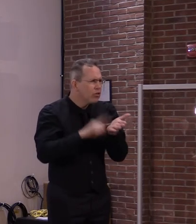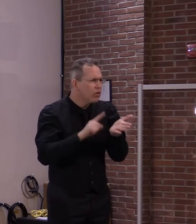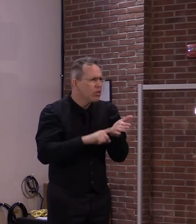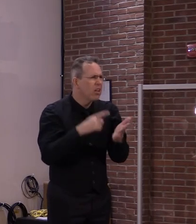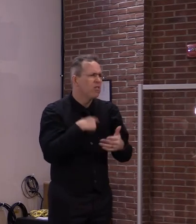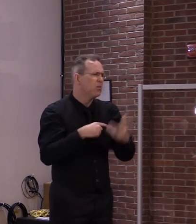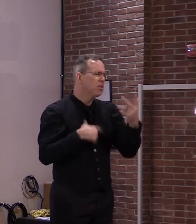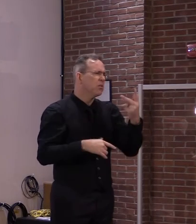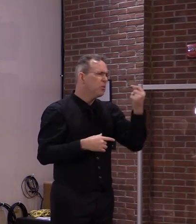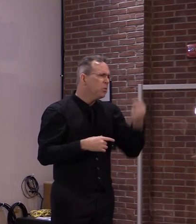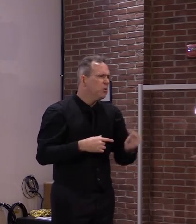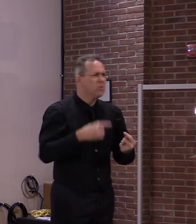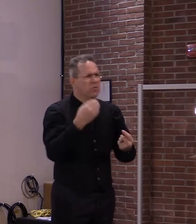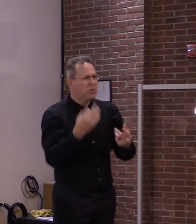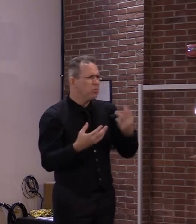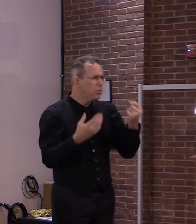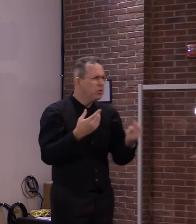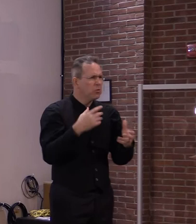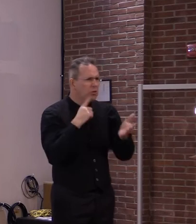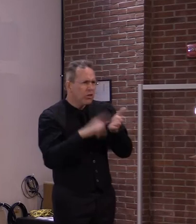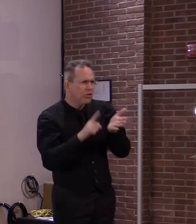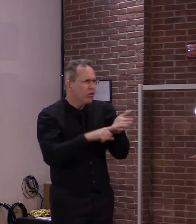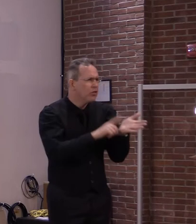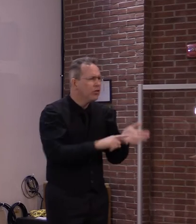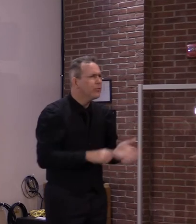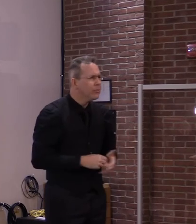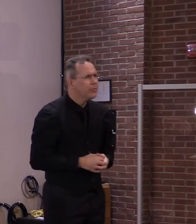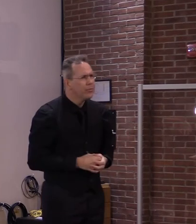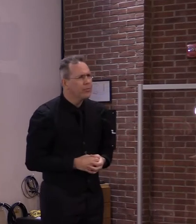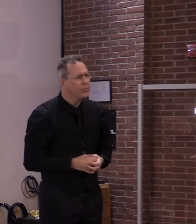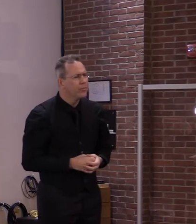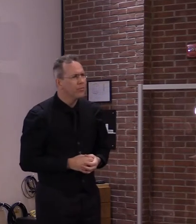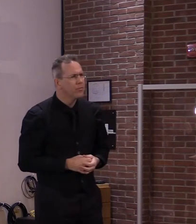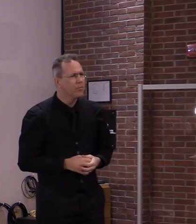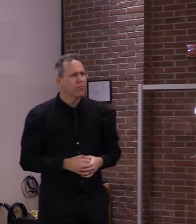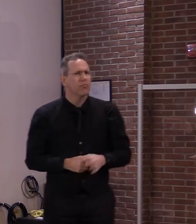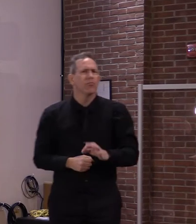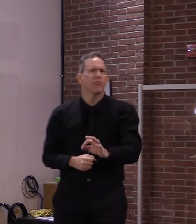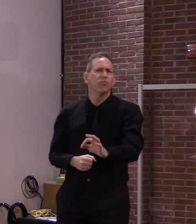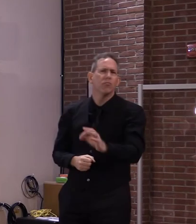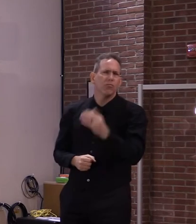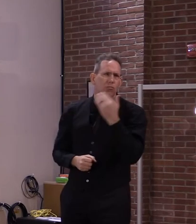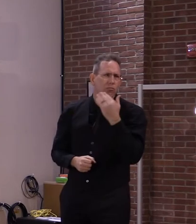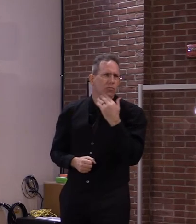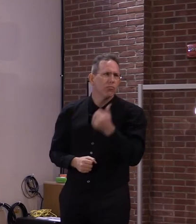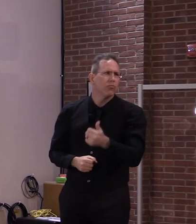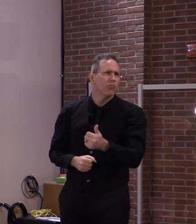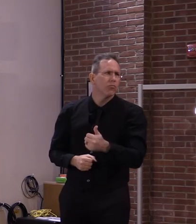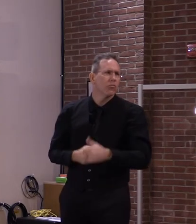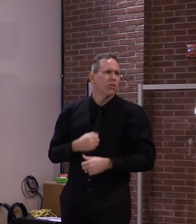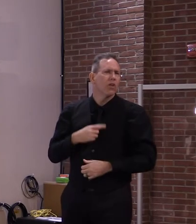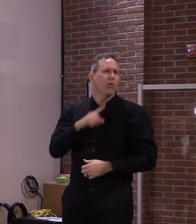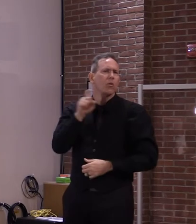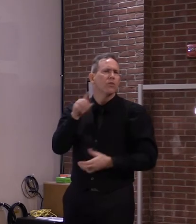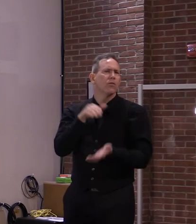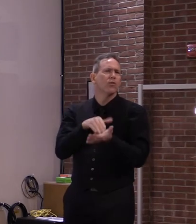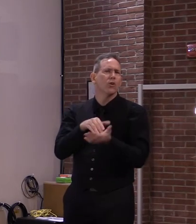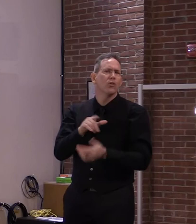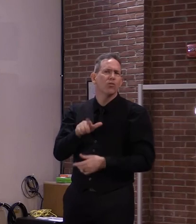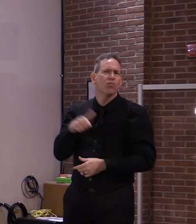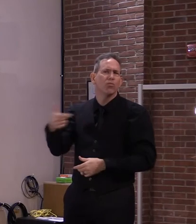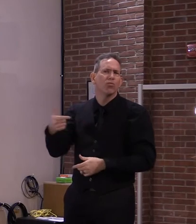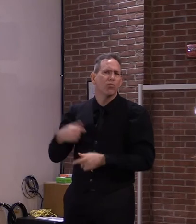you very much i do have a follow-up question well not so really follow-up but uh another question for dr levine if i could squeeze it